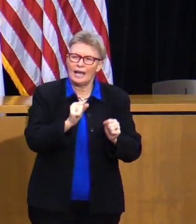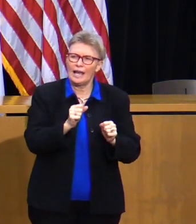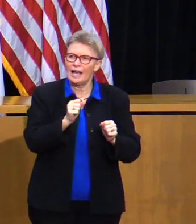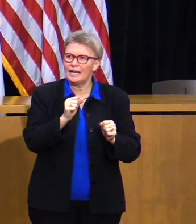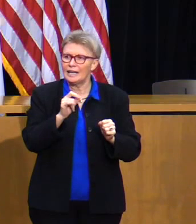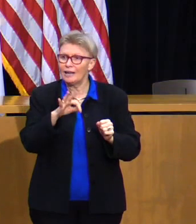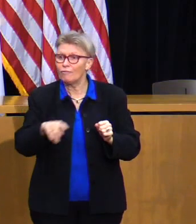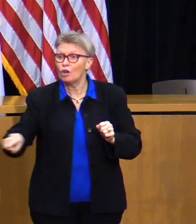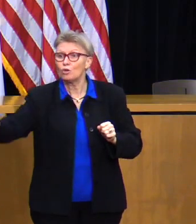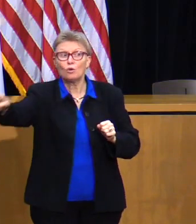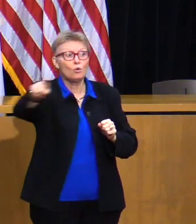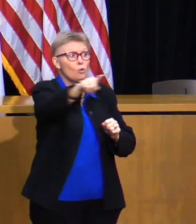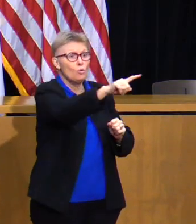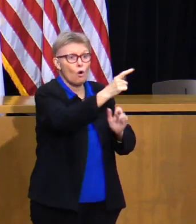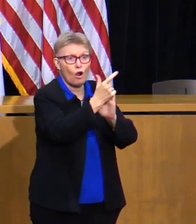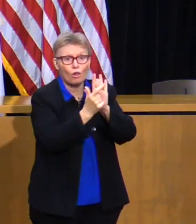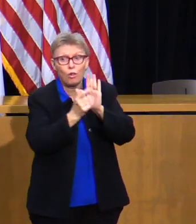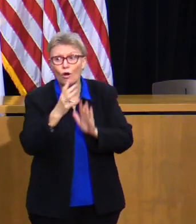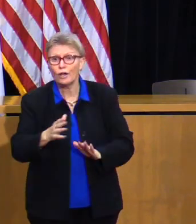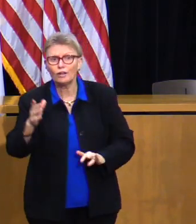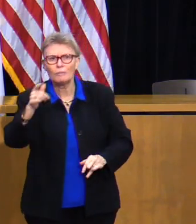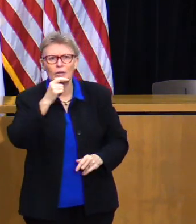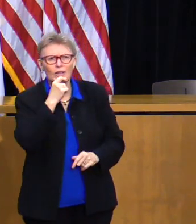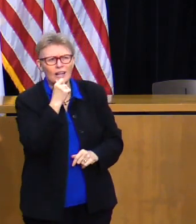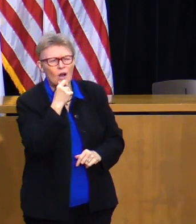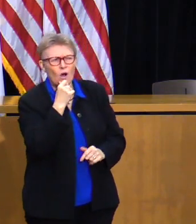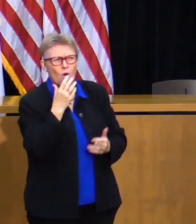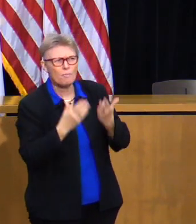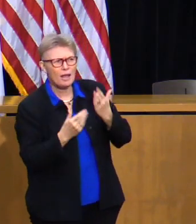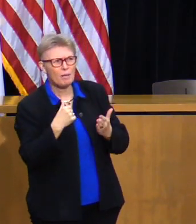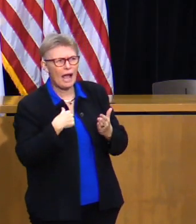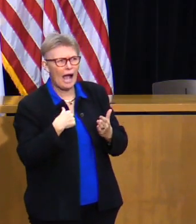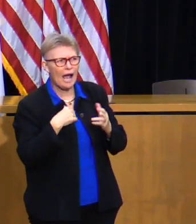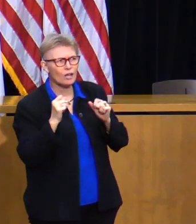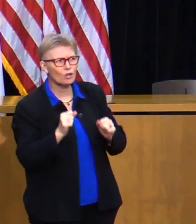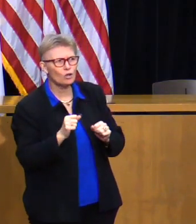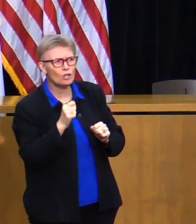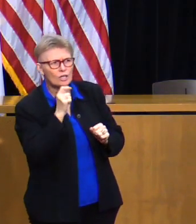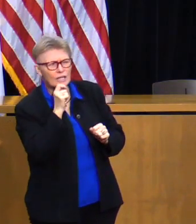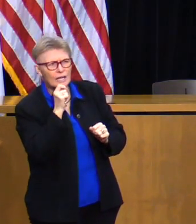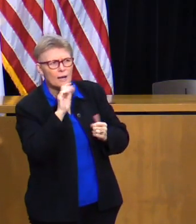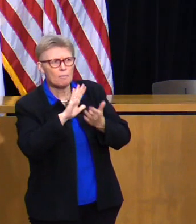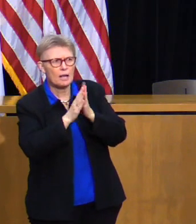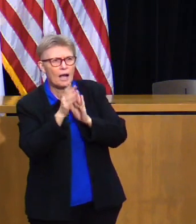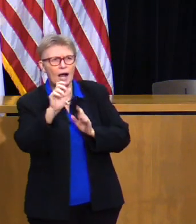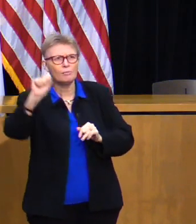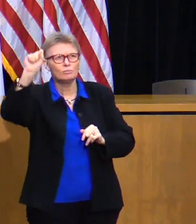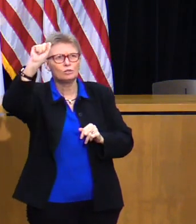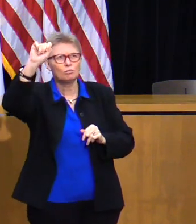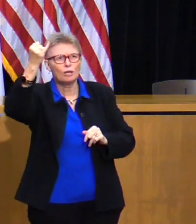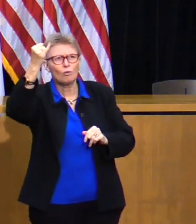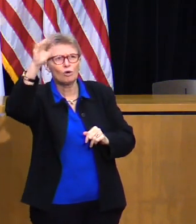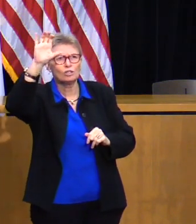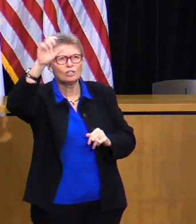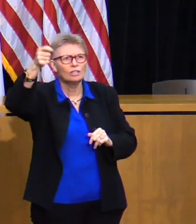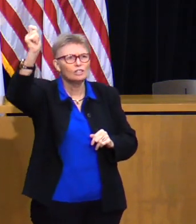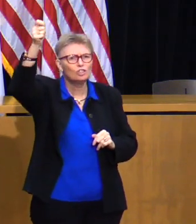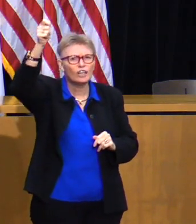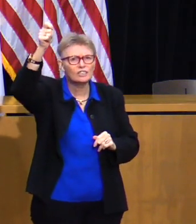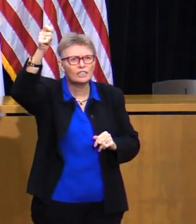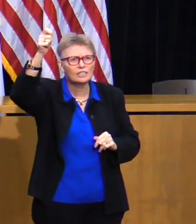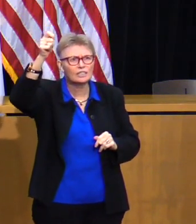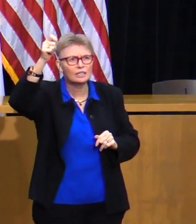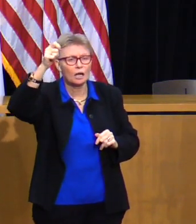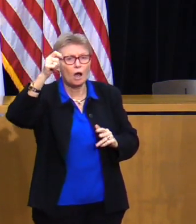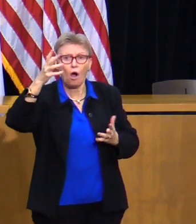some lawyer out there that thinks maybe that could be me serving in a position in our court, or even on the